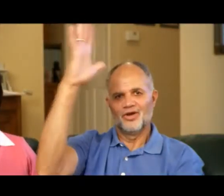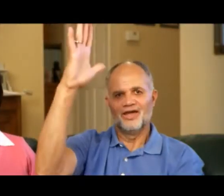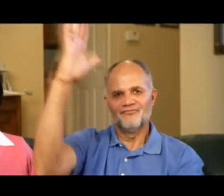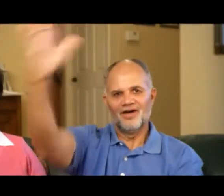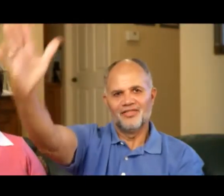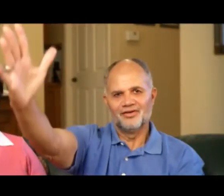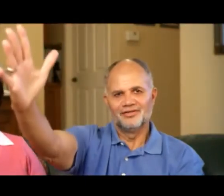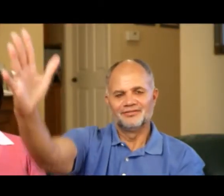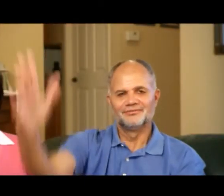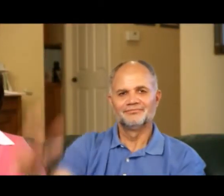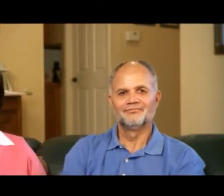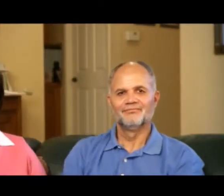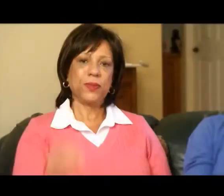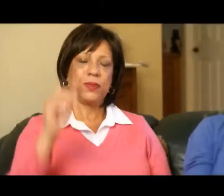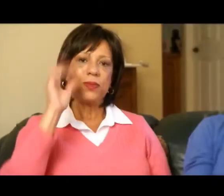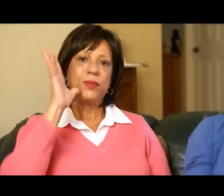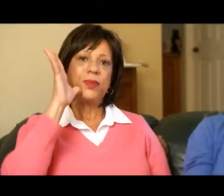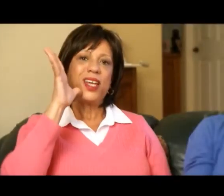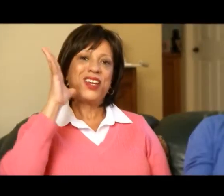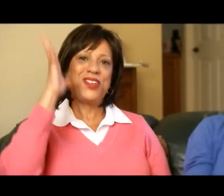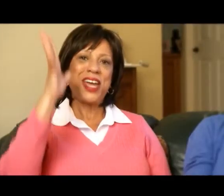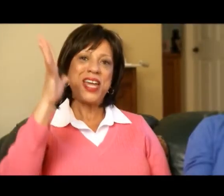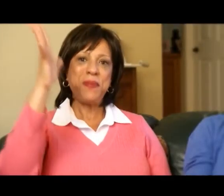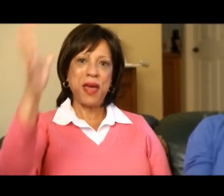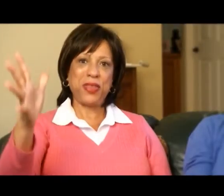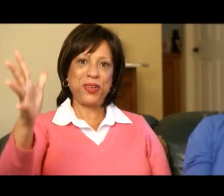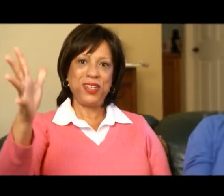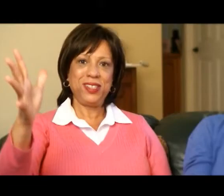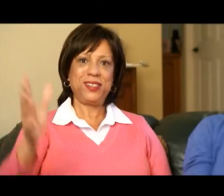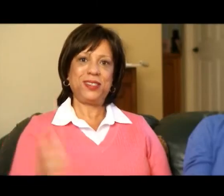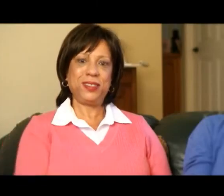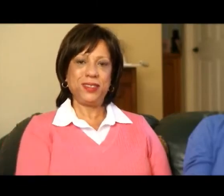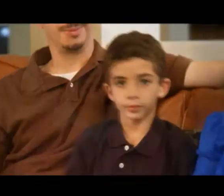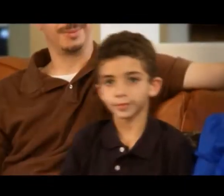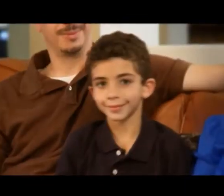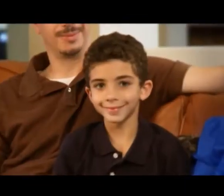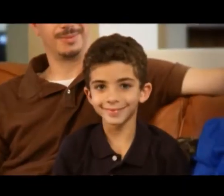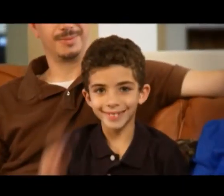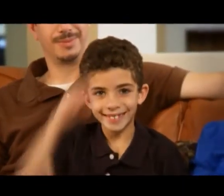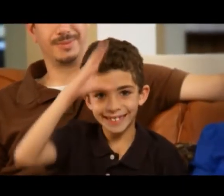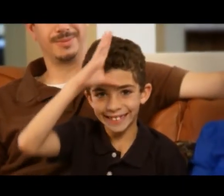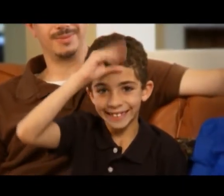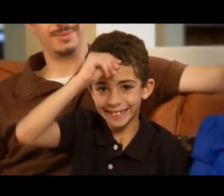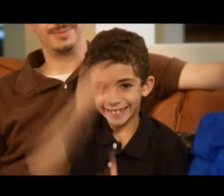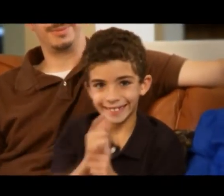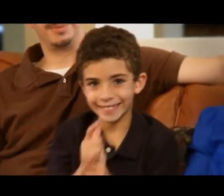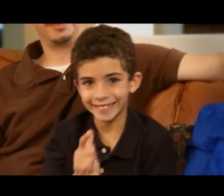Grandfather Grandmother Brother